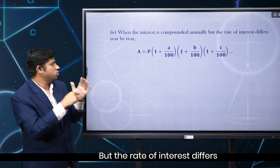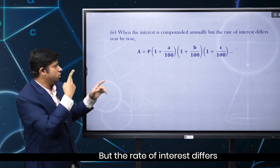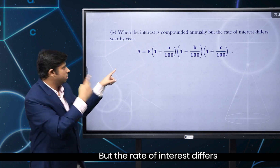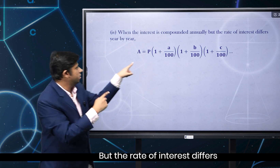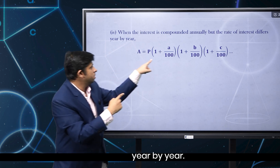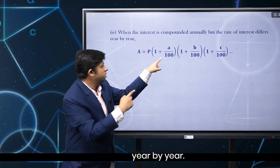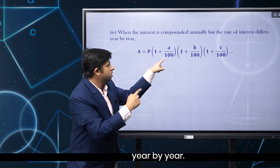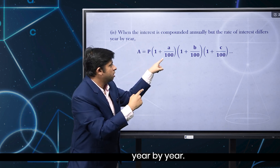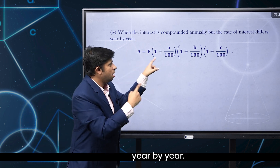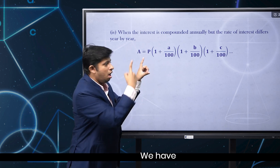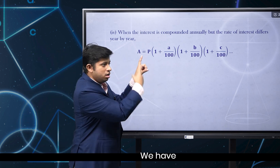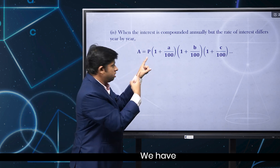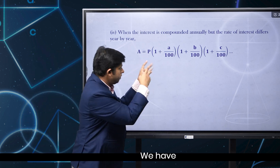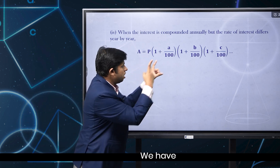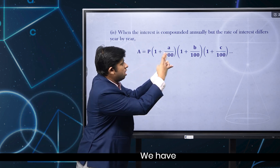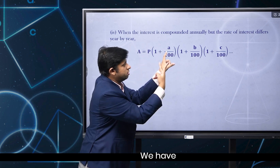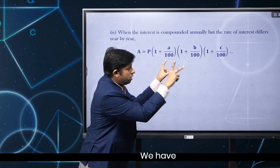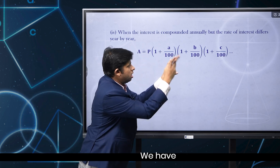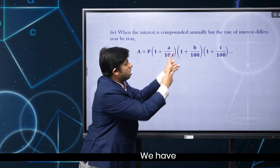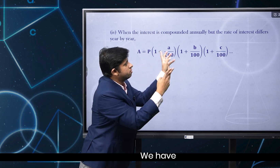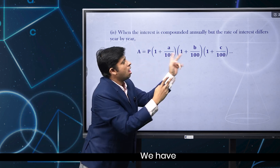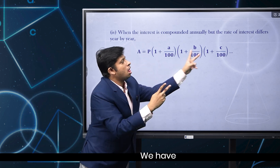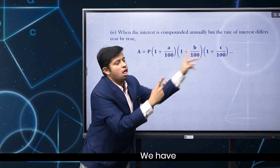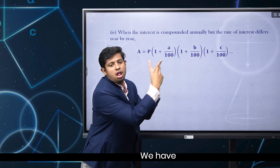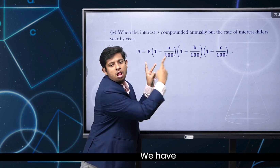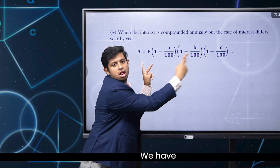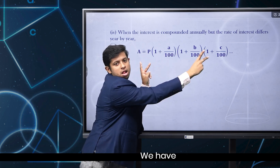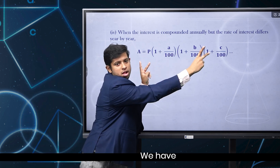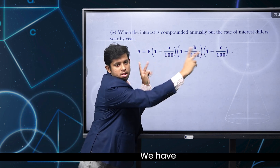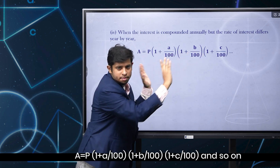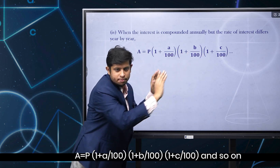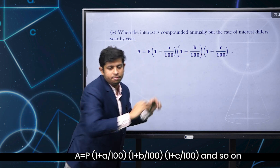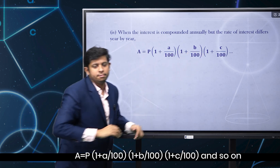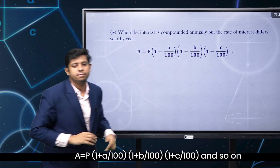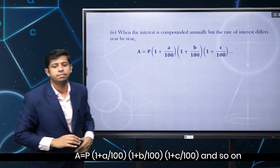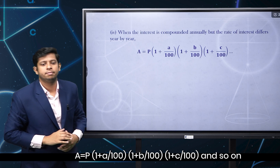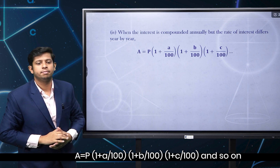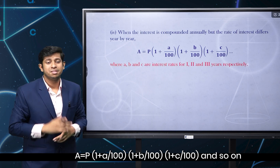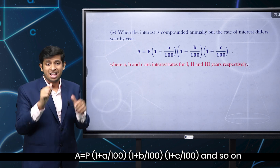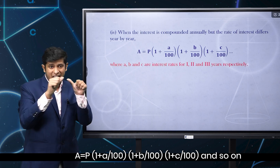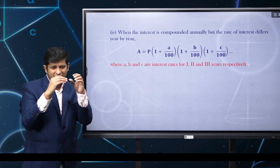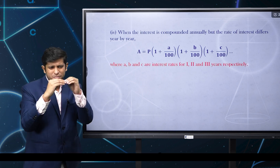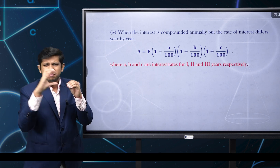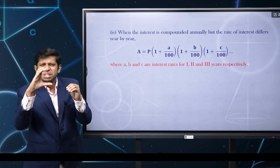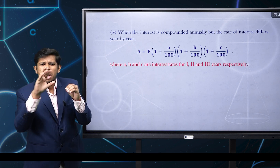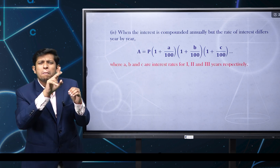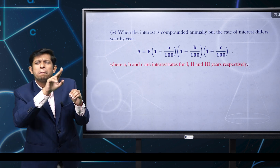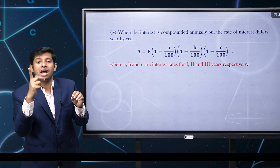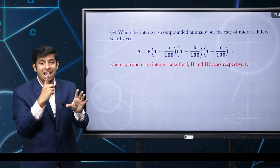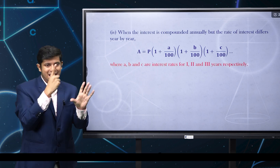A equals to P of 1 plus A by 100, 1 plus B by 100, 1 plus C by 100 and so on, where A, B and C are